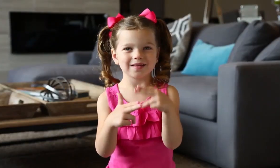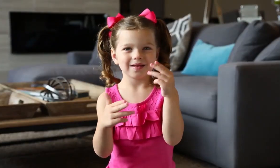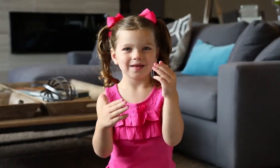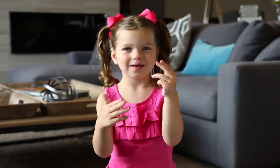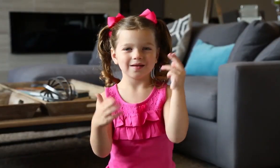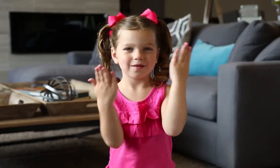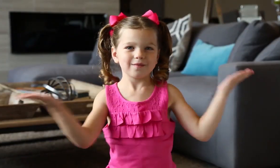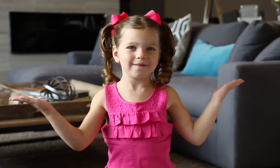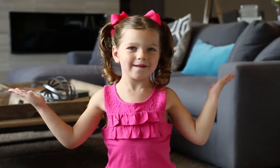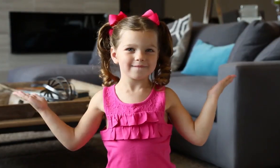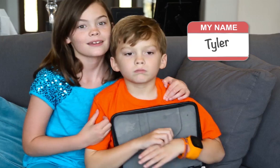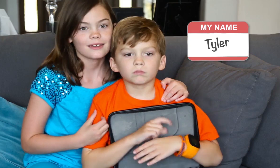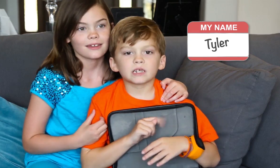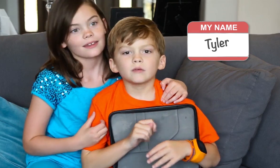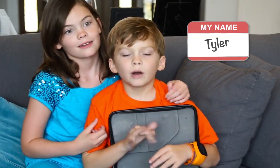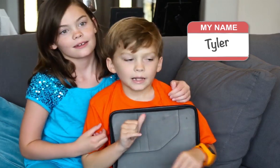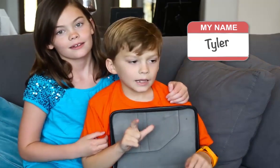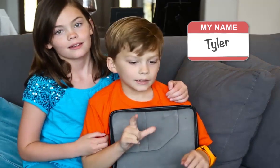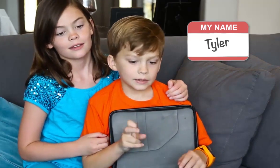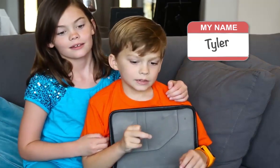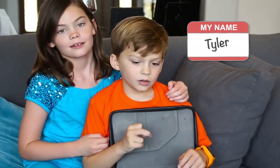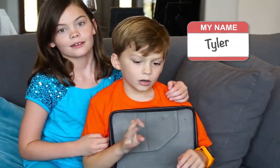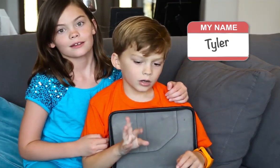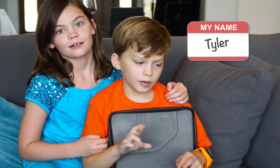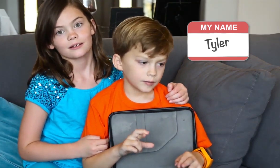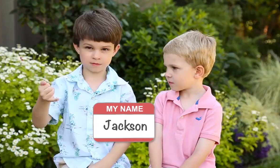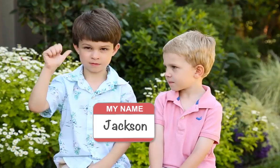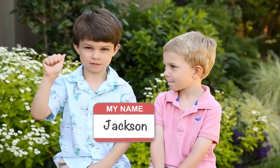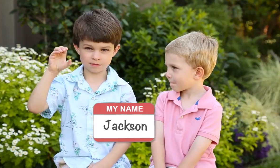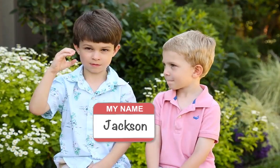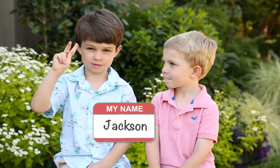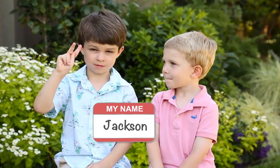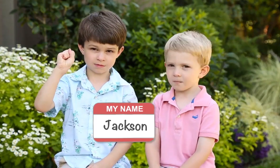My name Tyler, my name